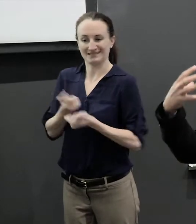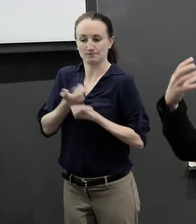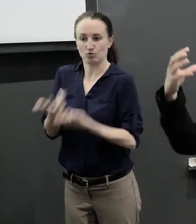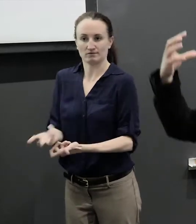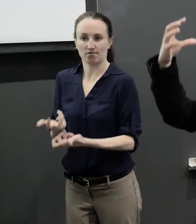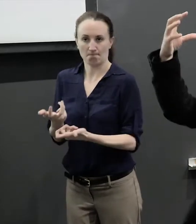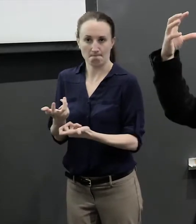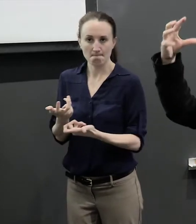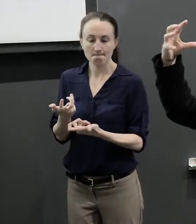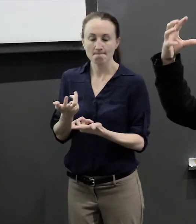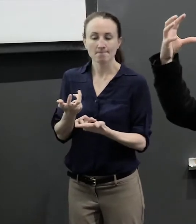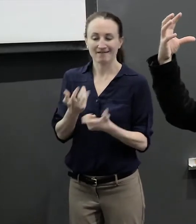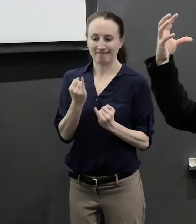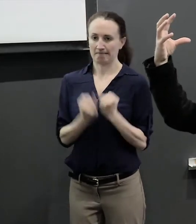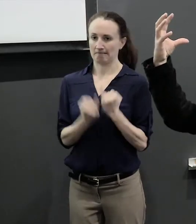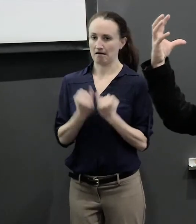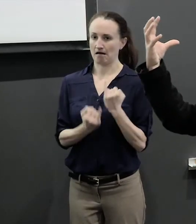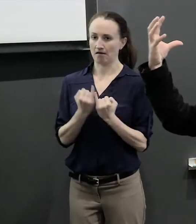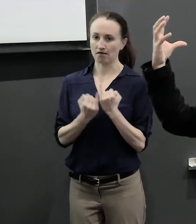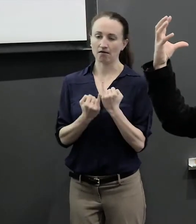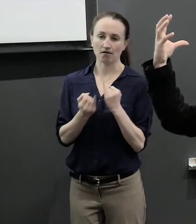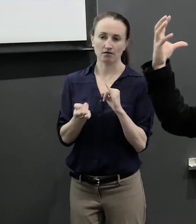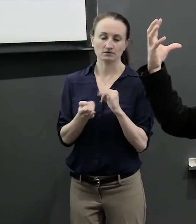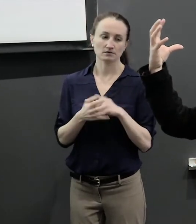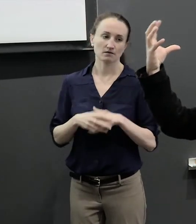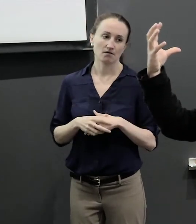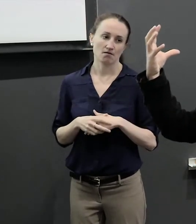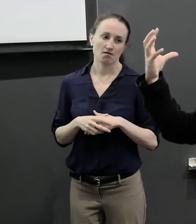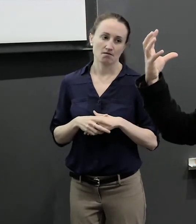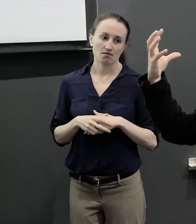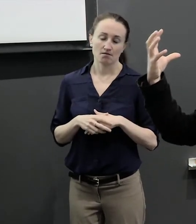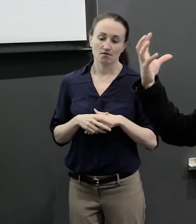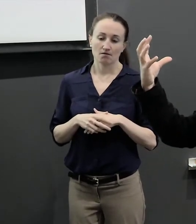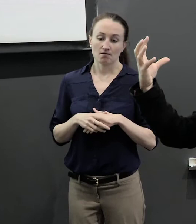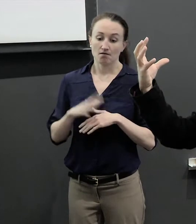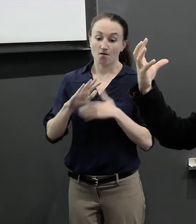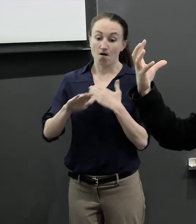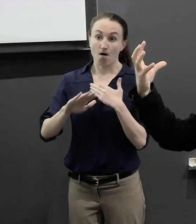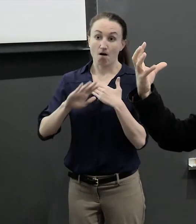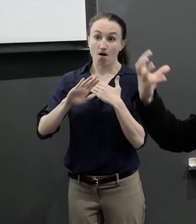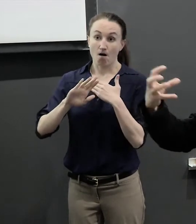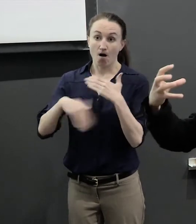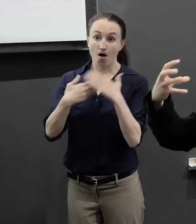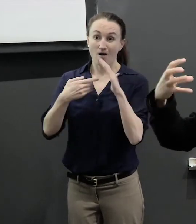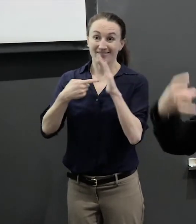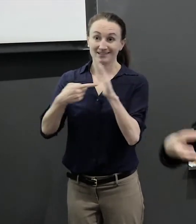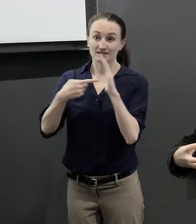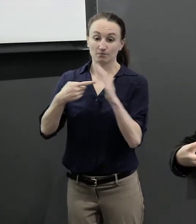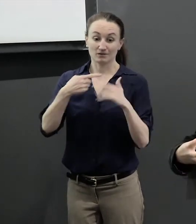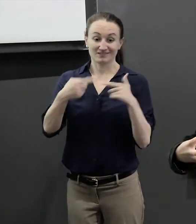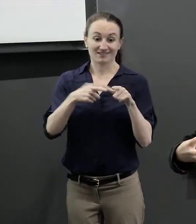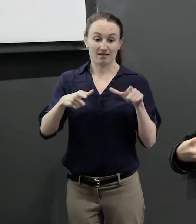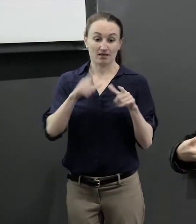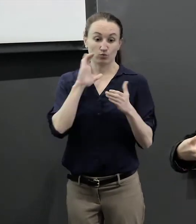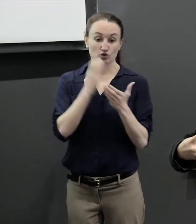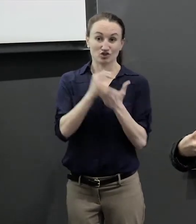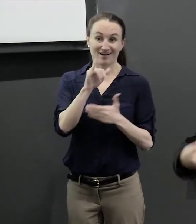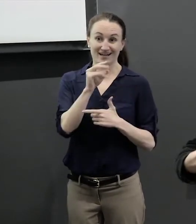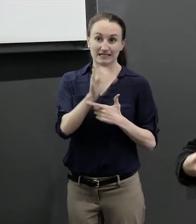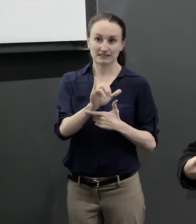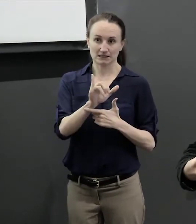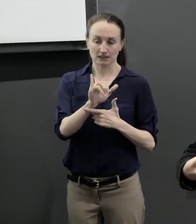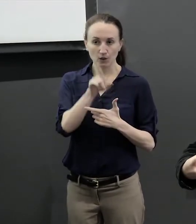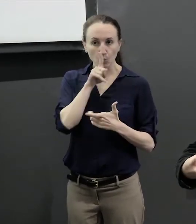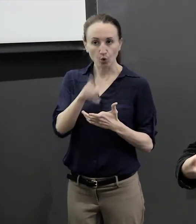is that basically all of the sign language cases of iconicity we saw were embedded